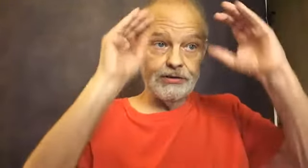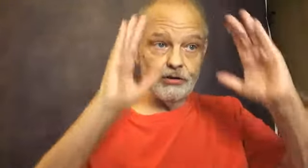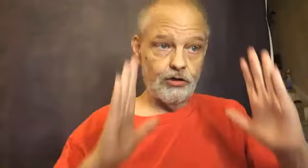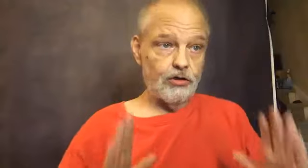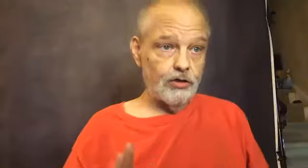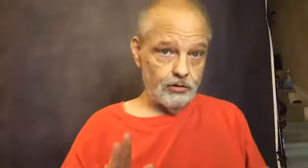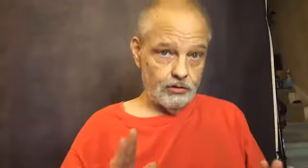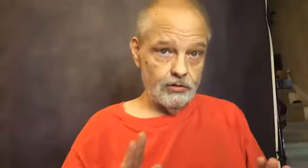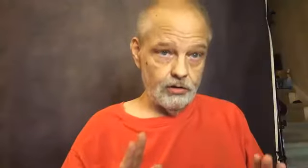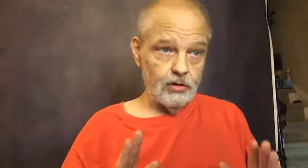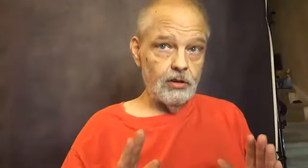Teacher.